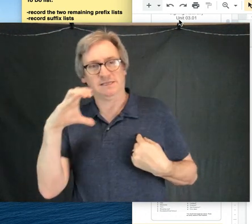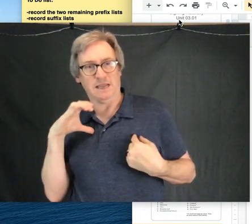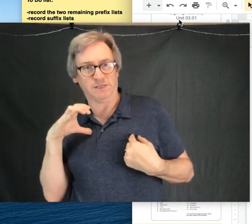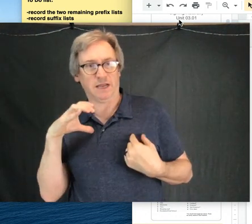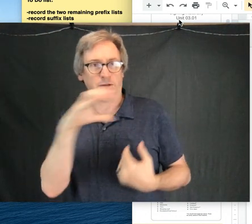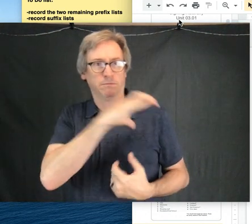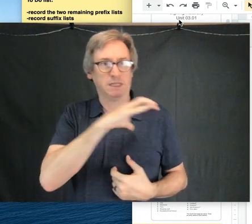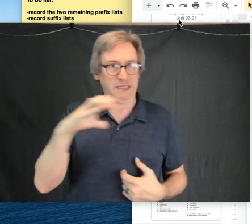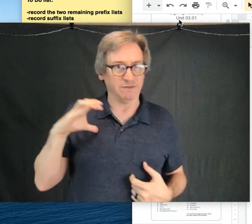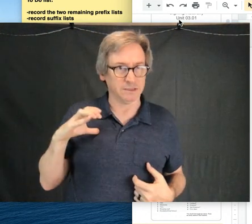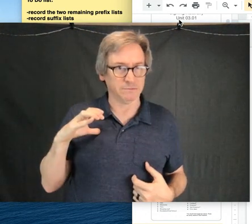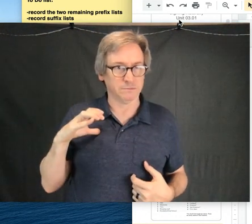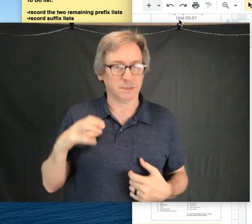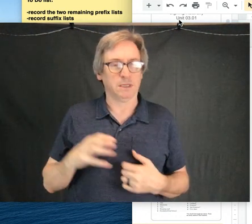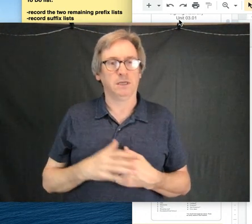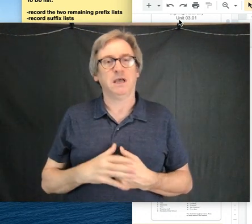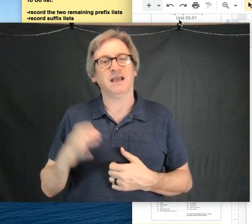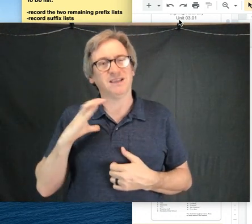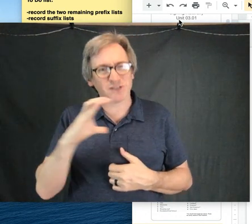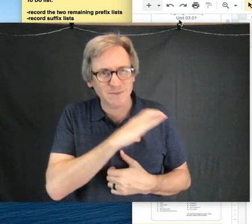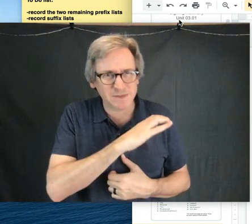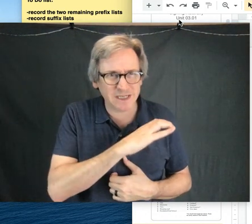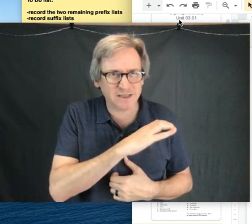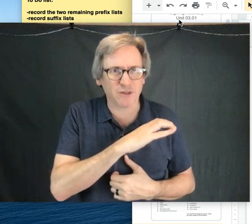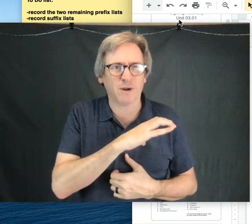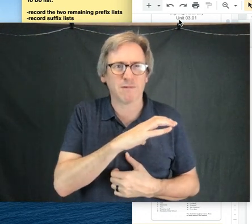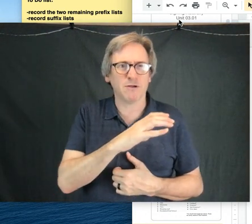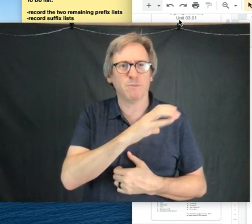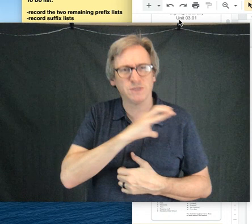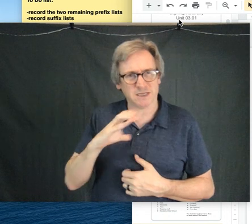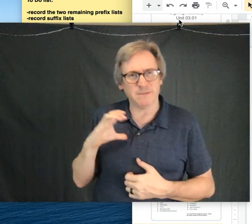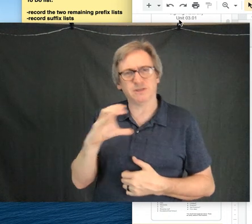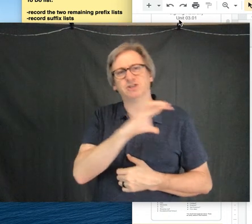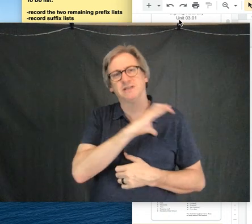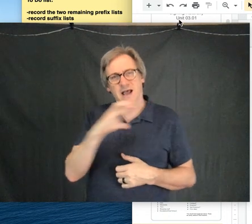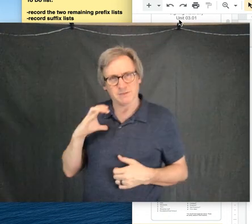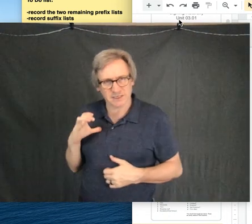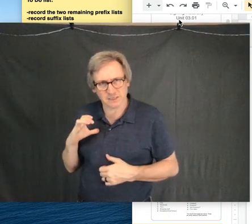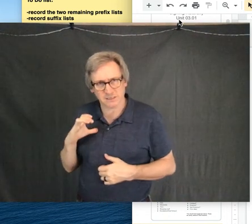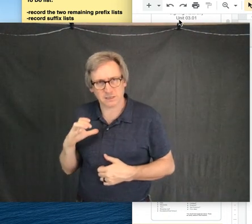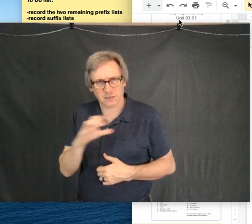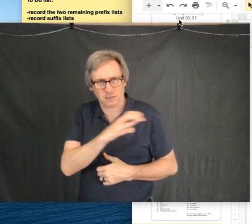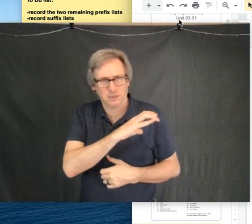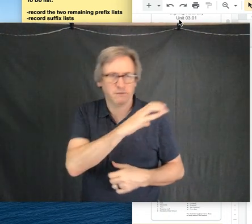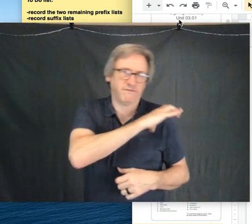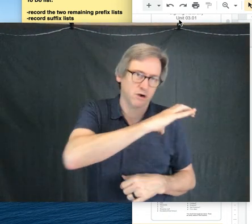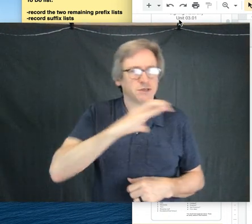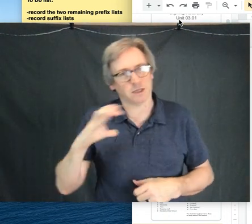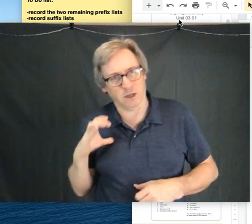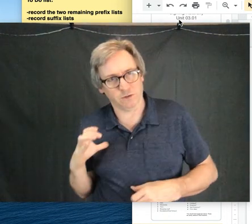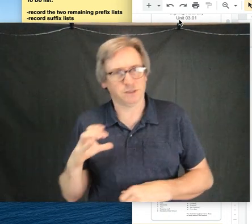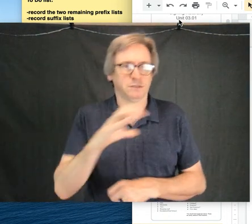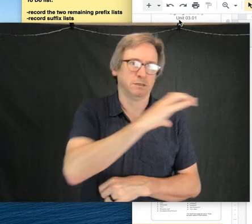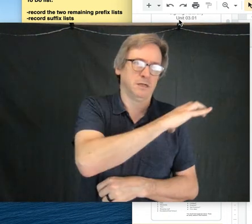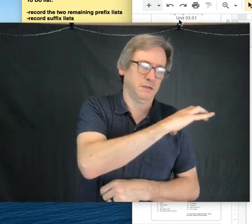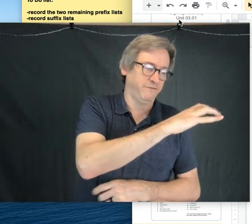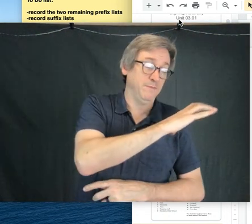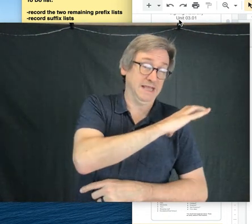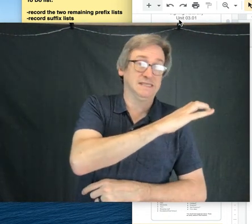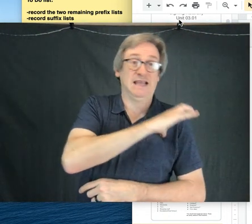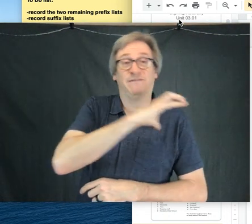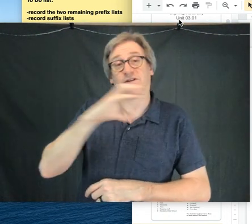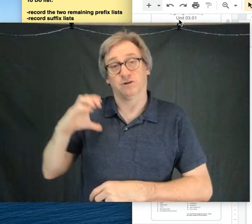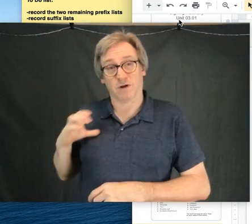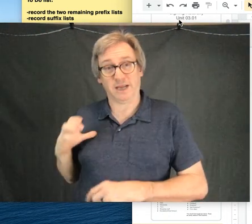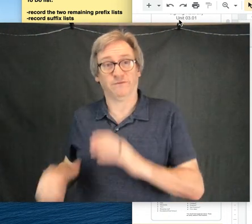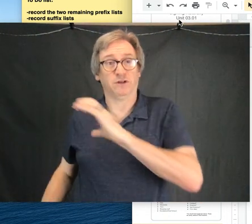side to same side, Cleveland. You'll sometimes see it the other way around. Most of the time it's just opposite to far to close. For me,